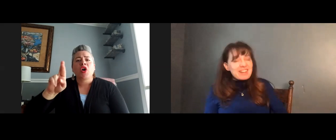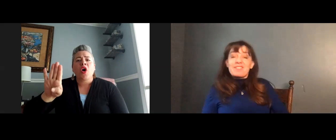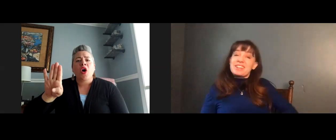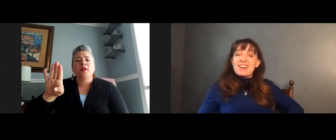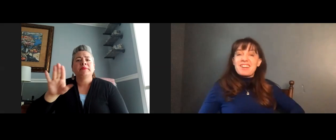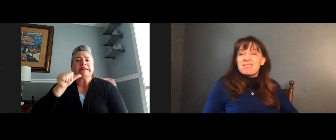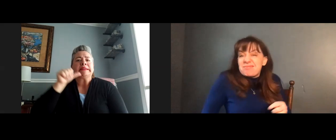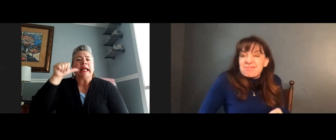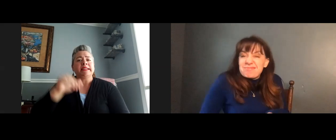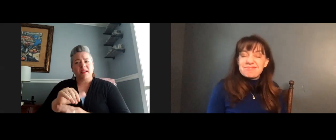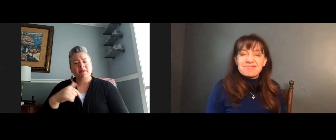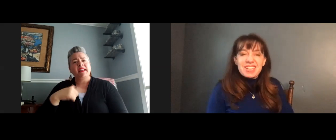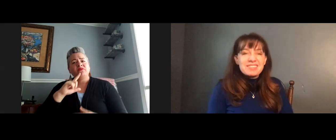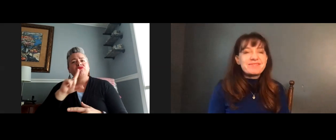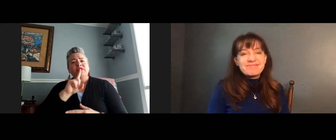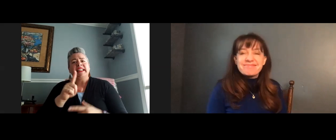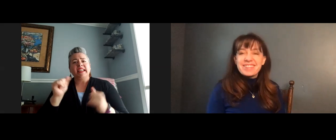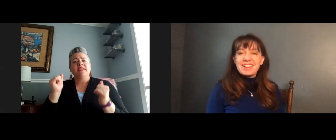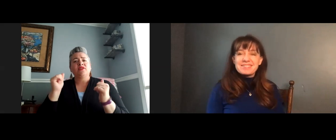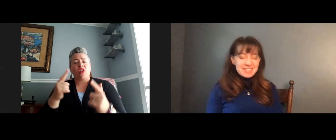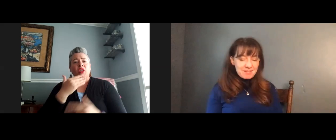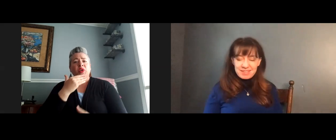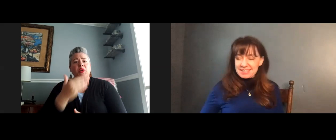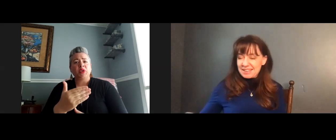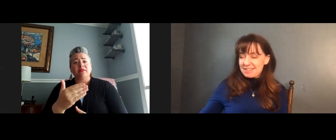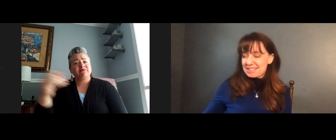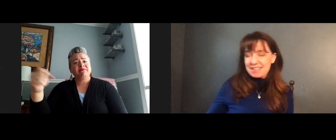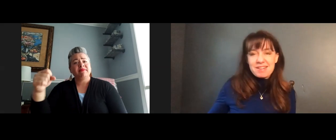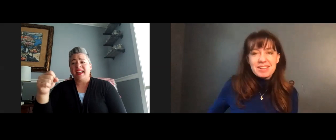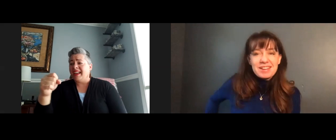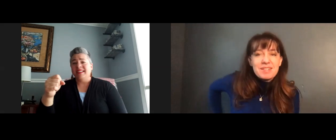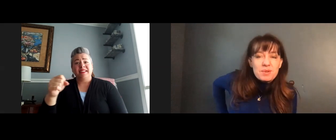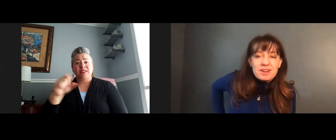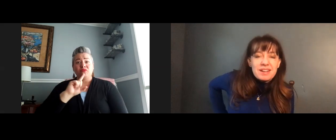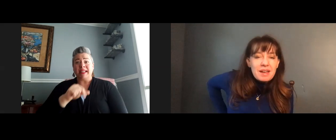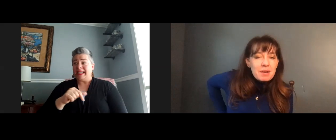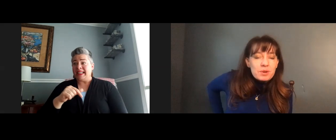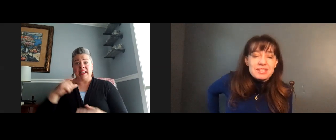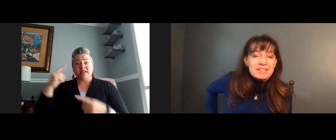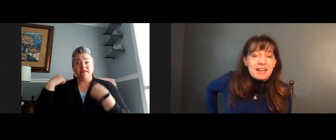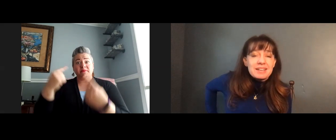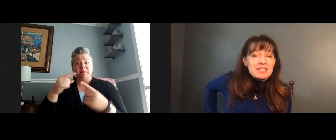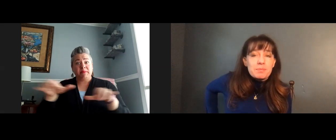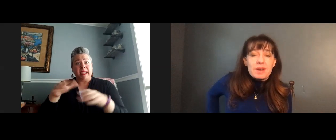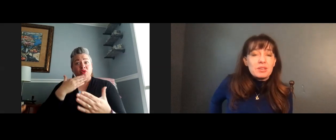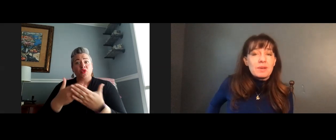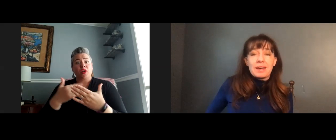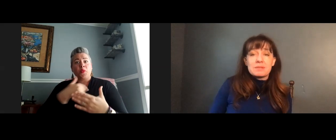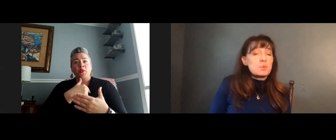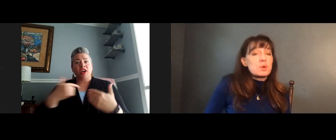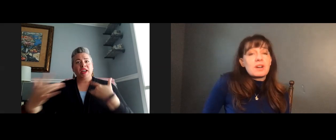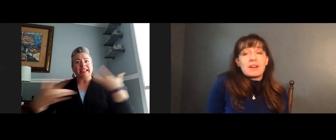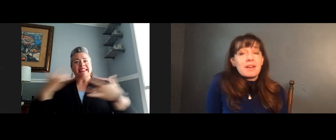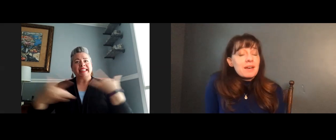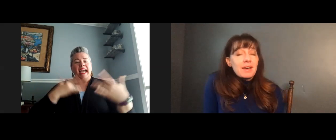but it's all good so yeah everything's going it's going good and we're we're just excited to bring you